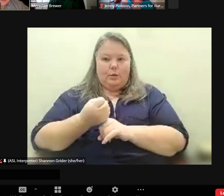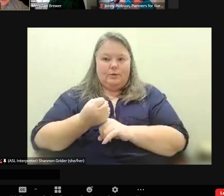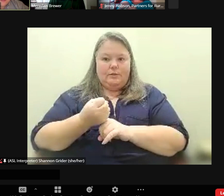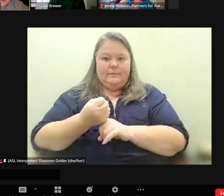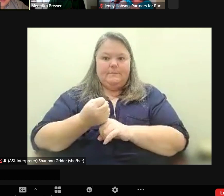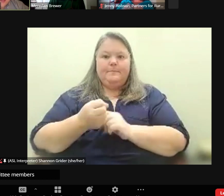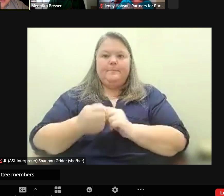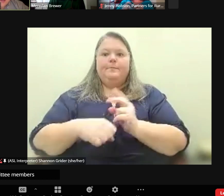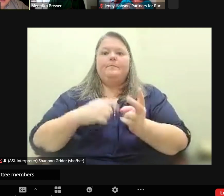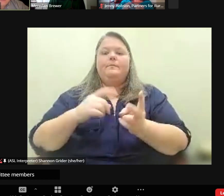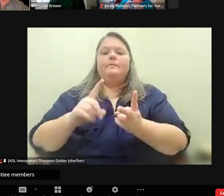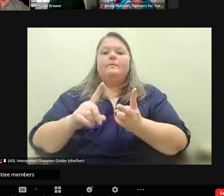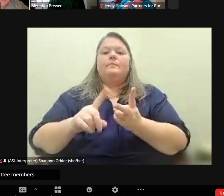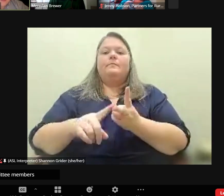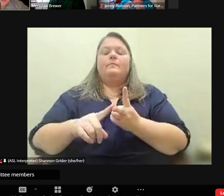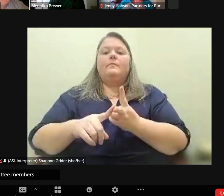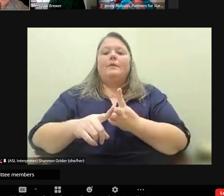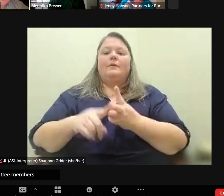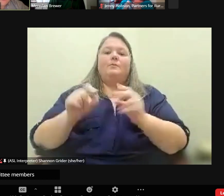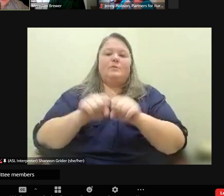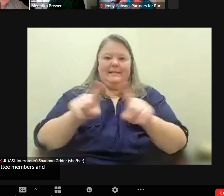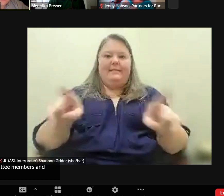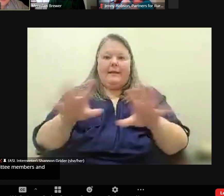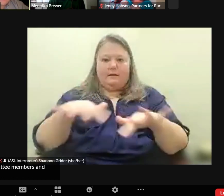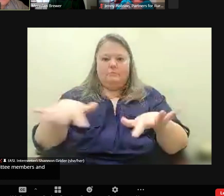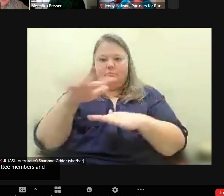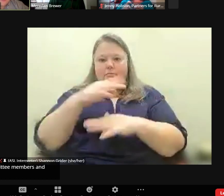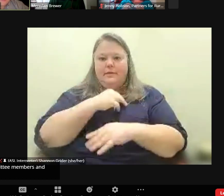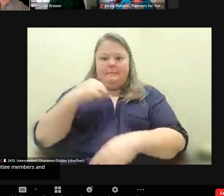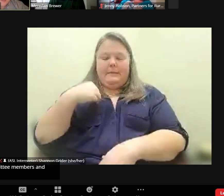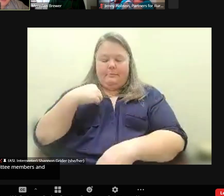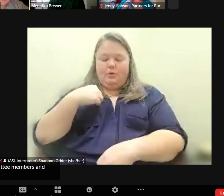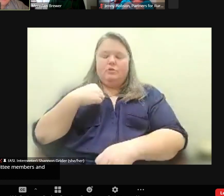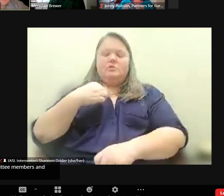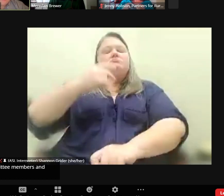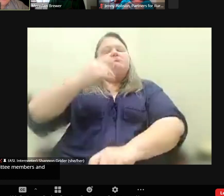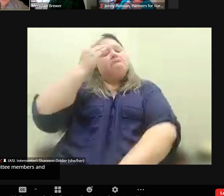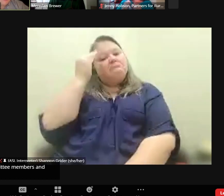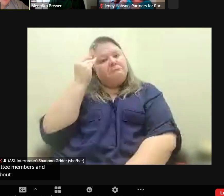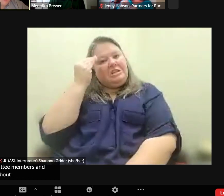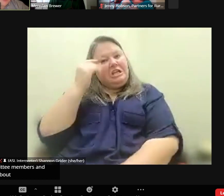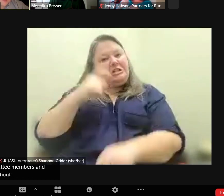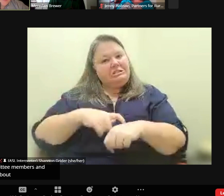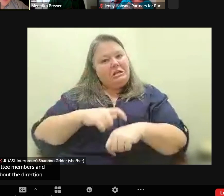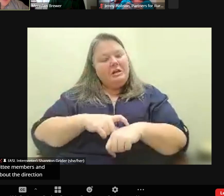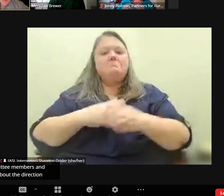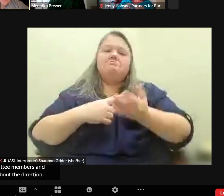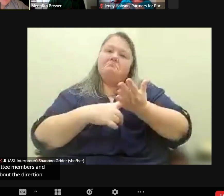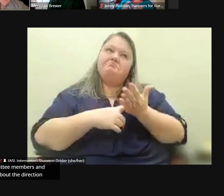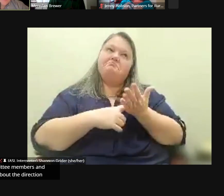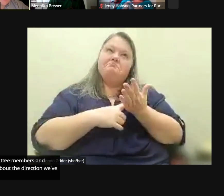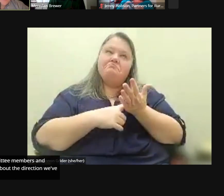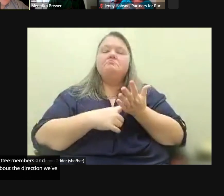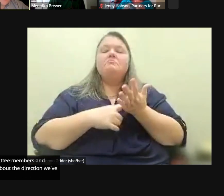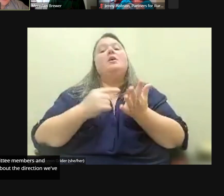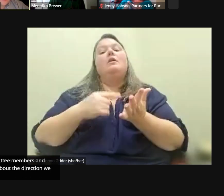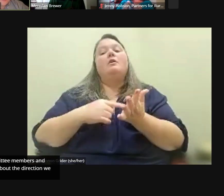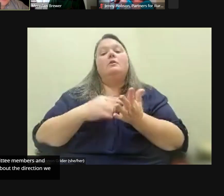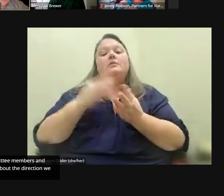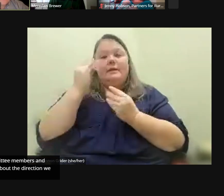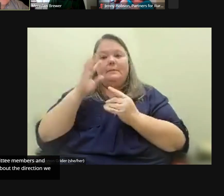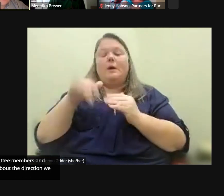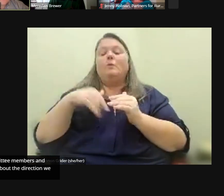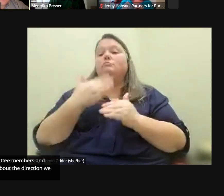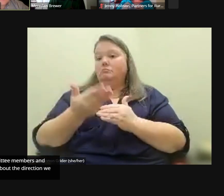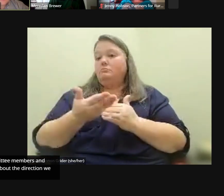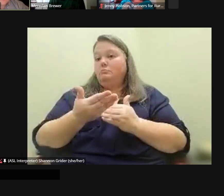members, and allow for some think time about the direction we would like to head next. So